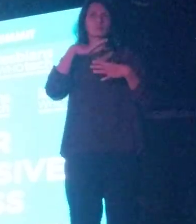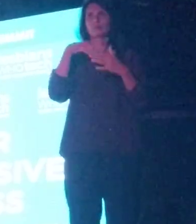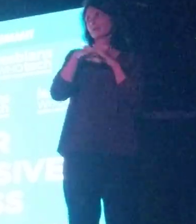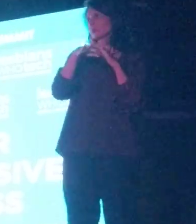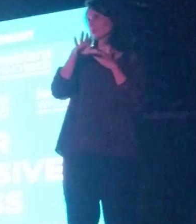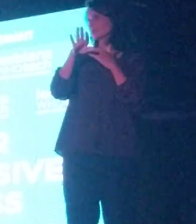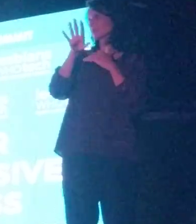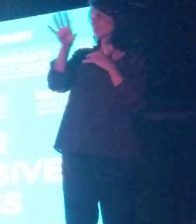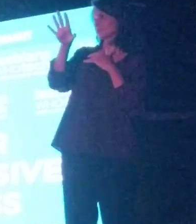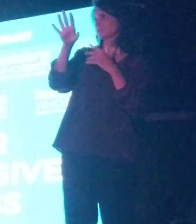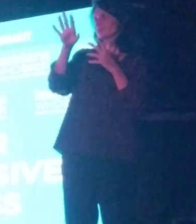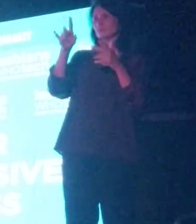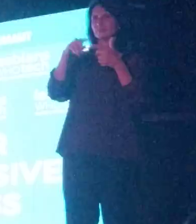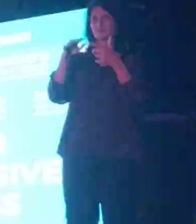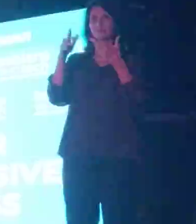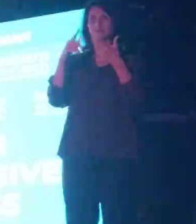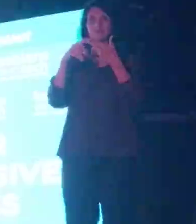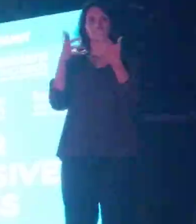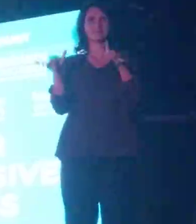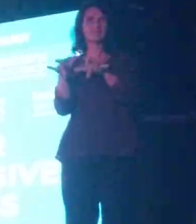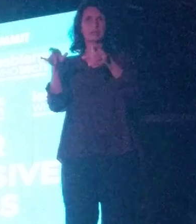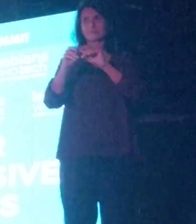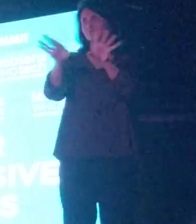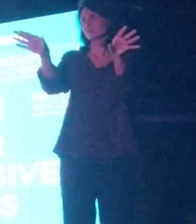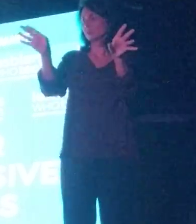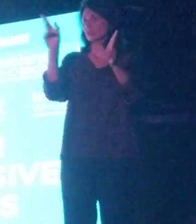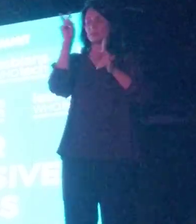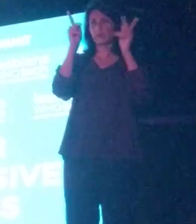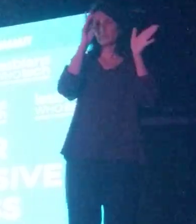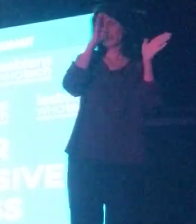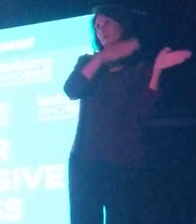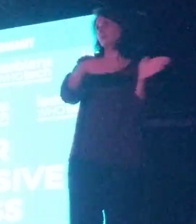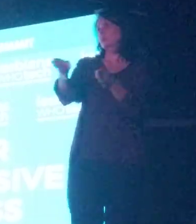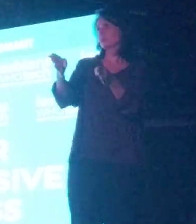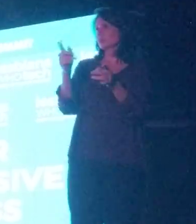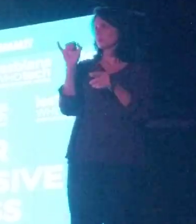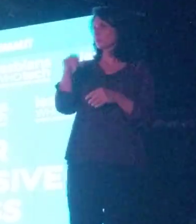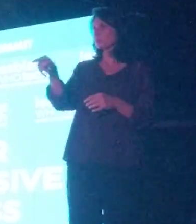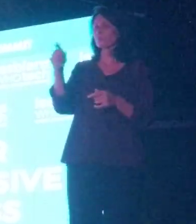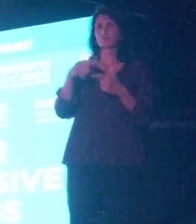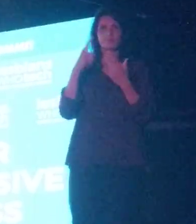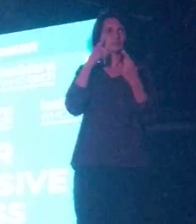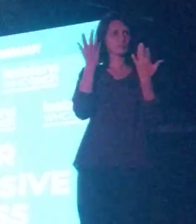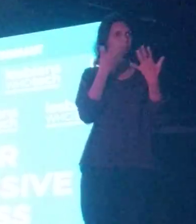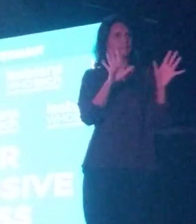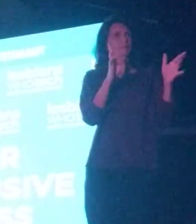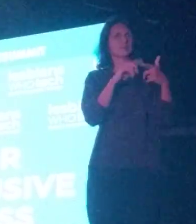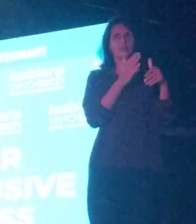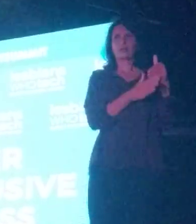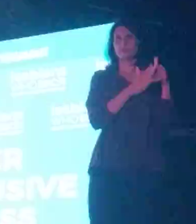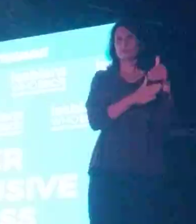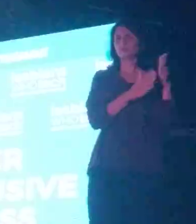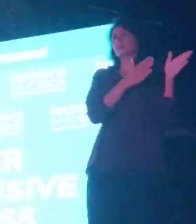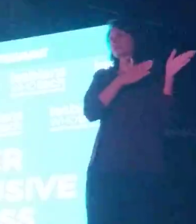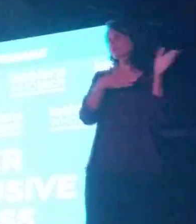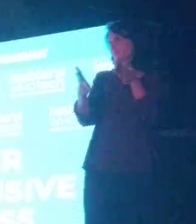out. And everybody thought, oh my gosh, that's the end, that's the end. And then the Russians,